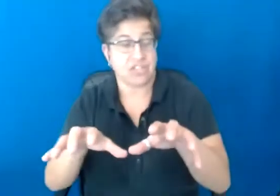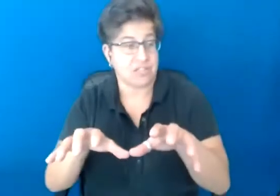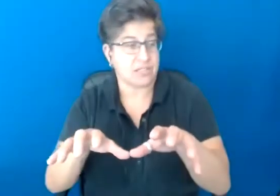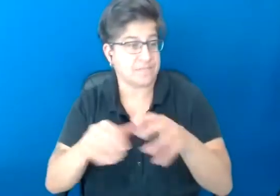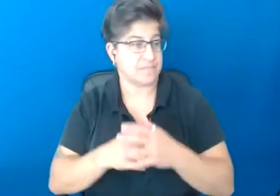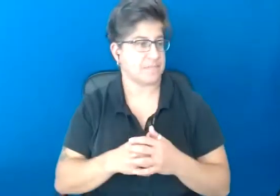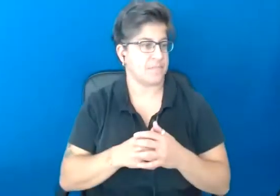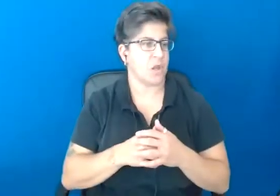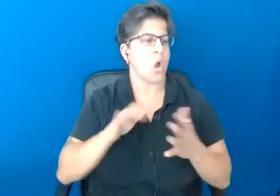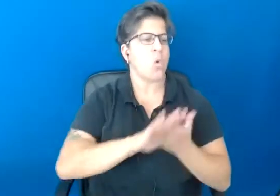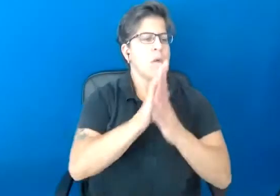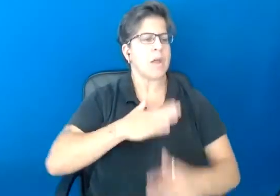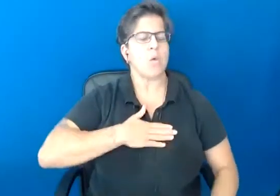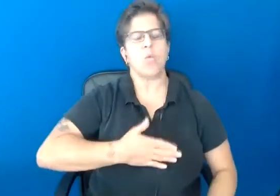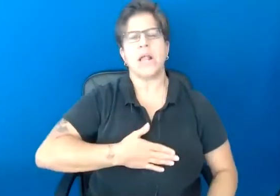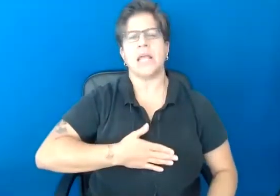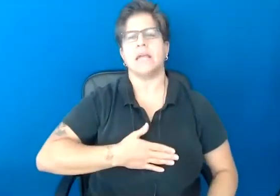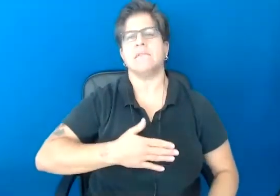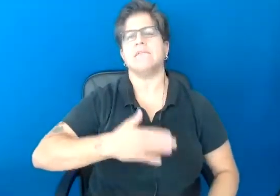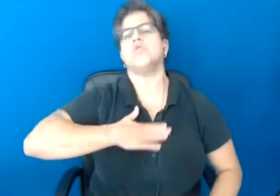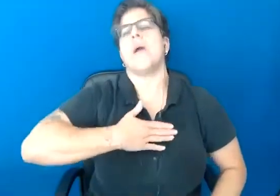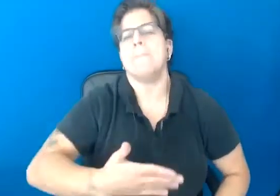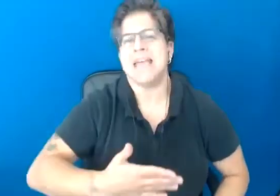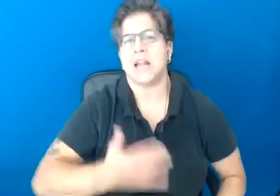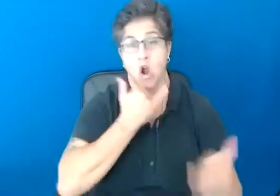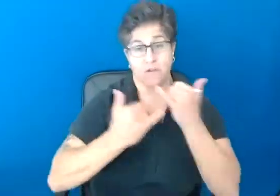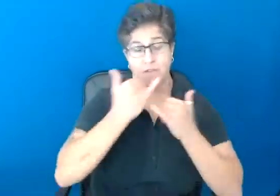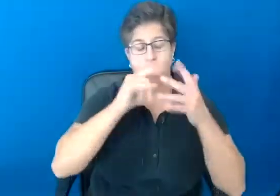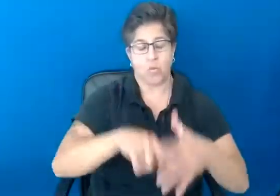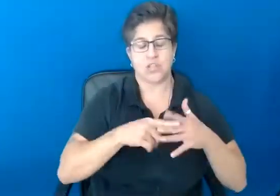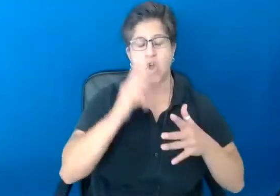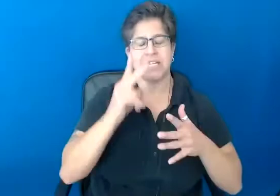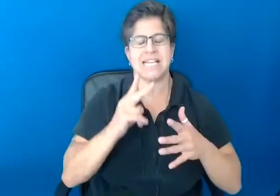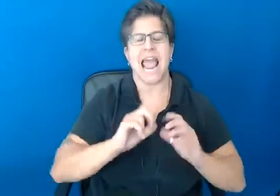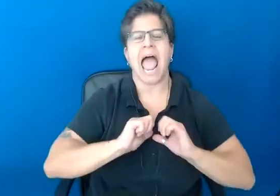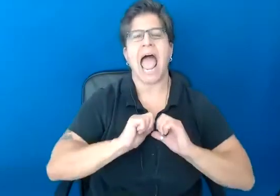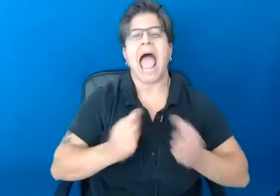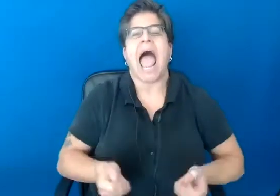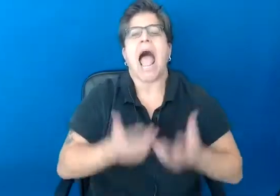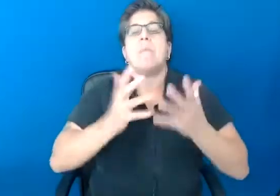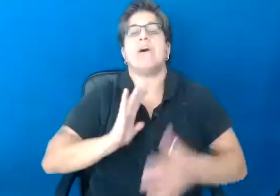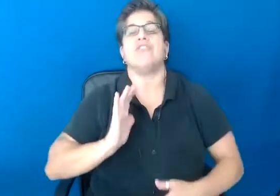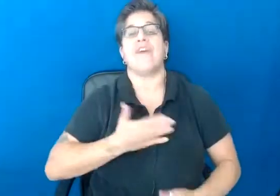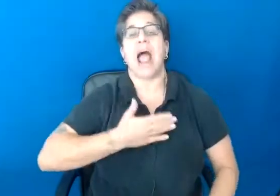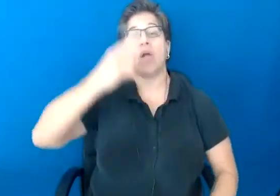distorted. We realize how unwise some of our actions have been, how unloving many